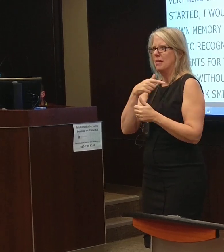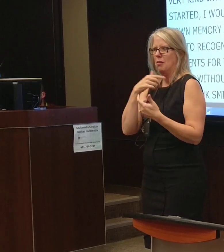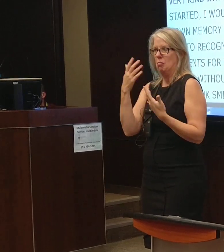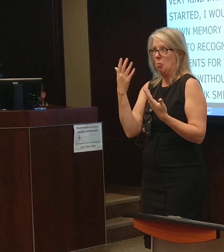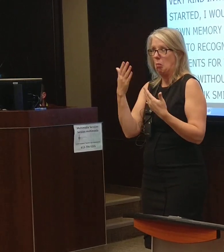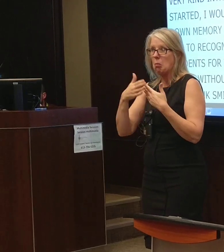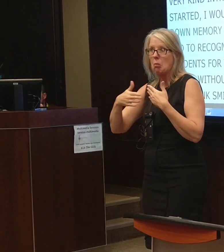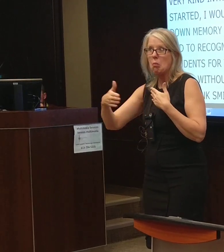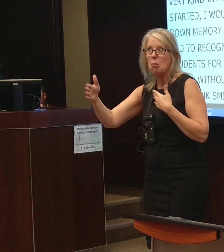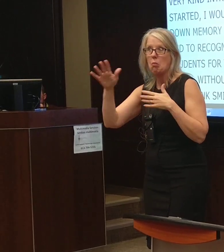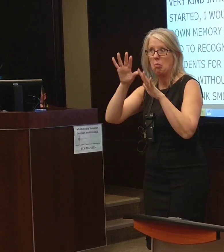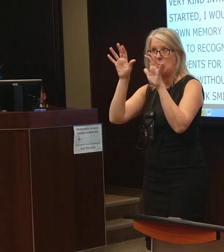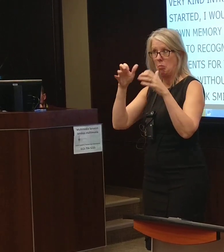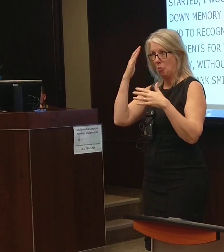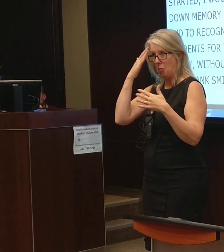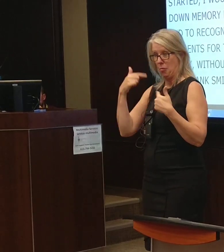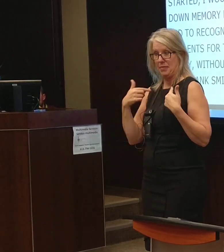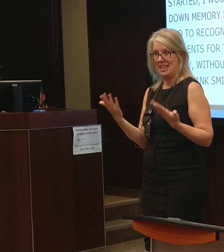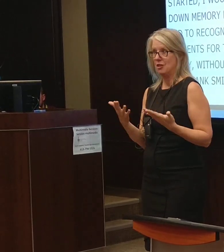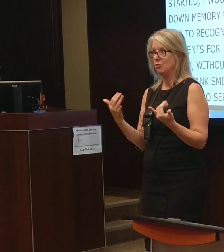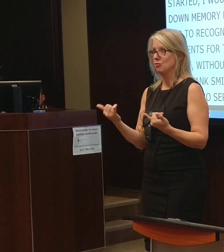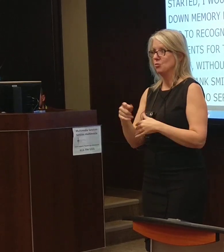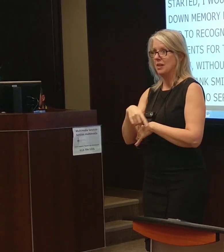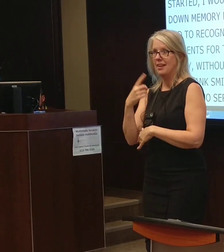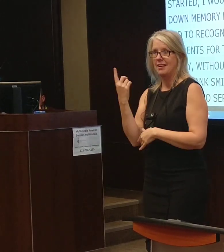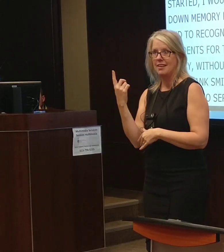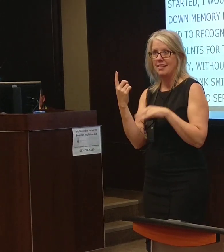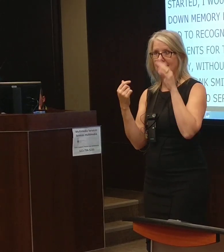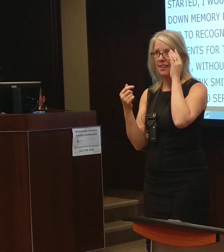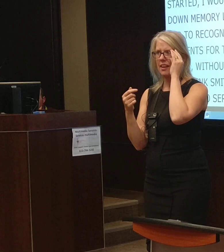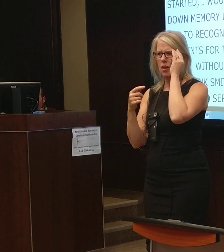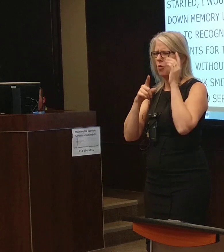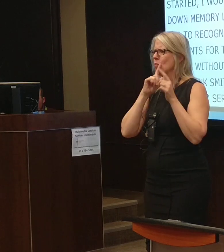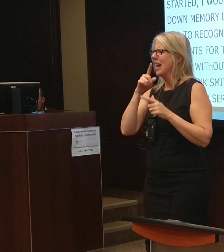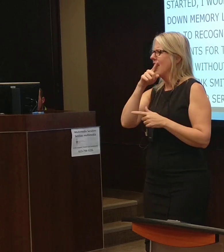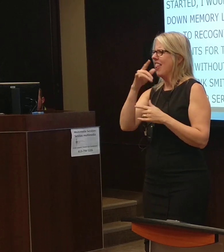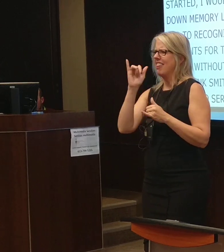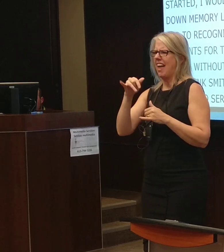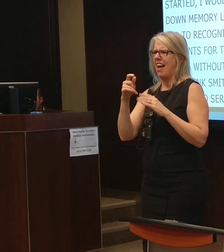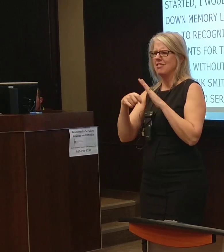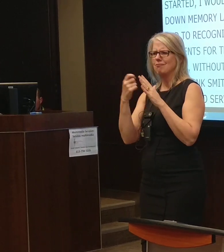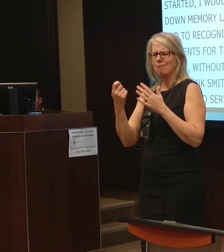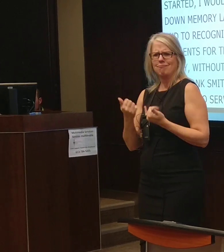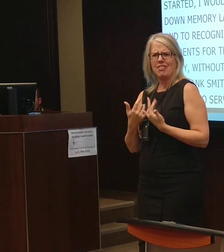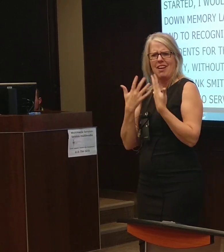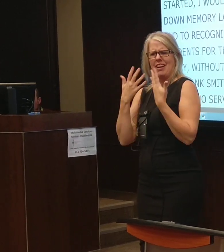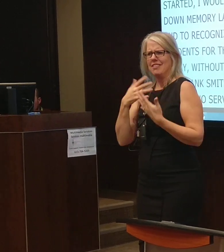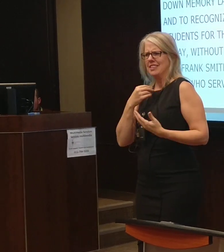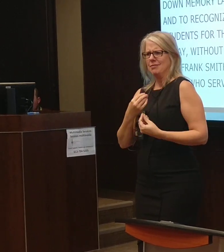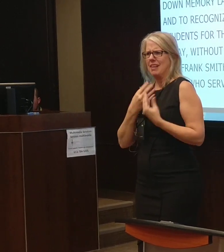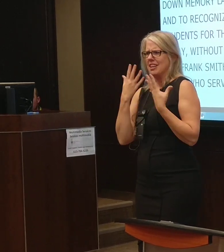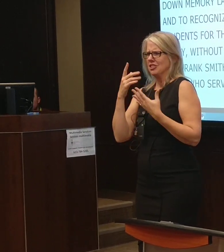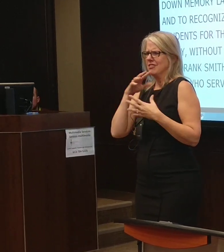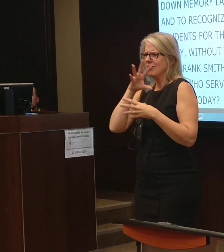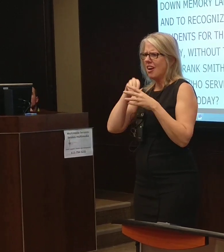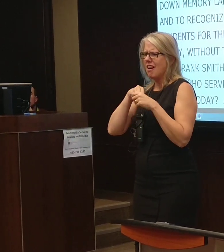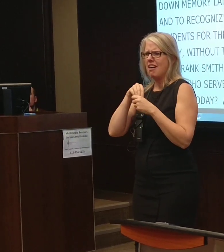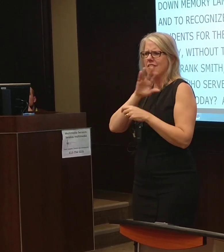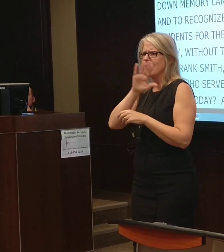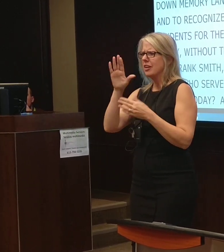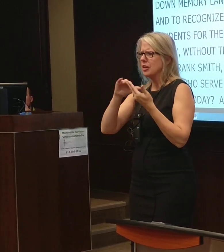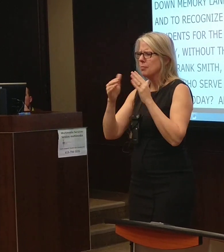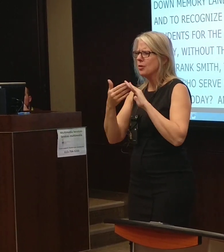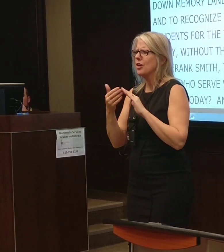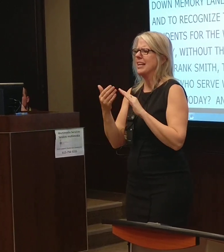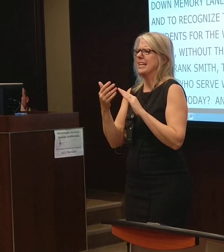knows if I would be here today. And I can tell you, they really sparked that fire for being involved in their community, for